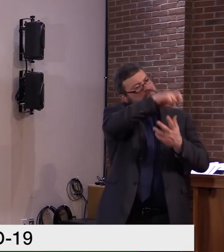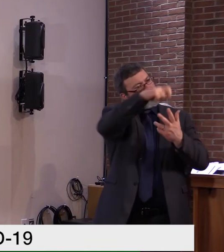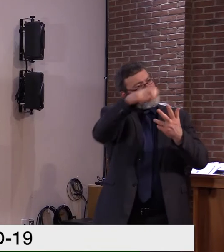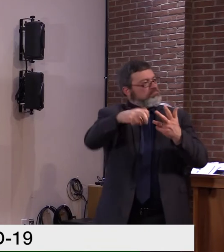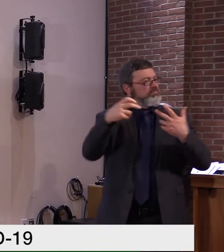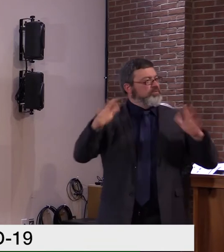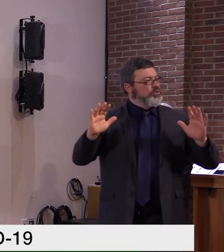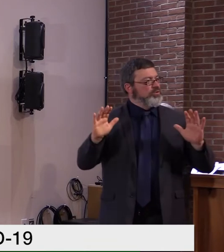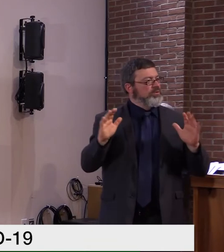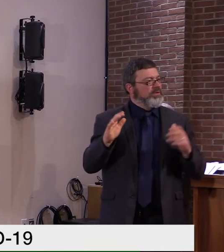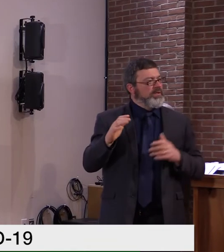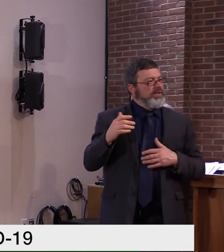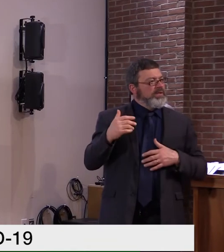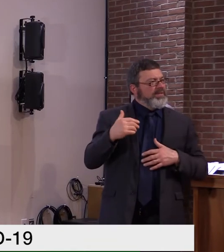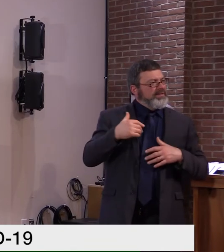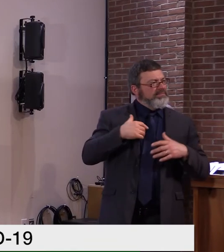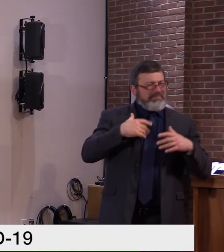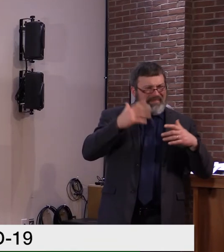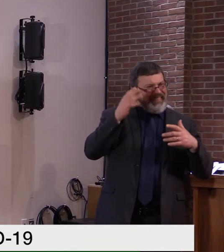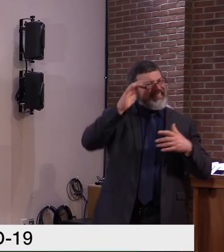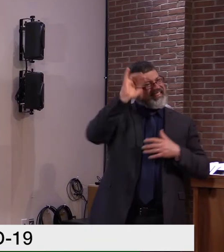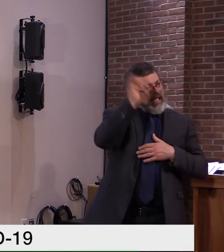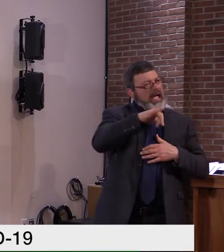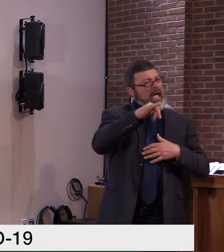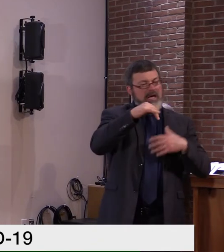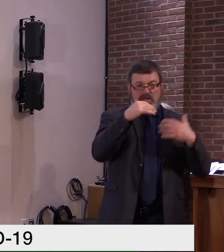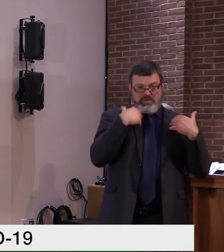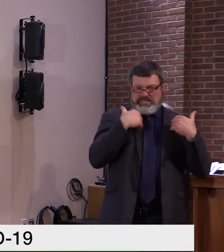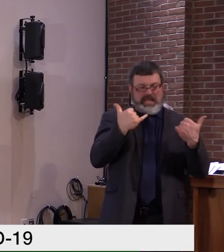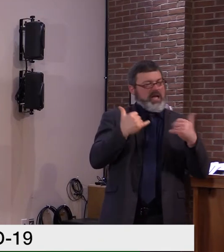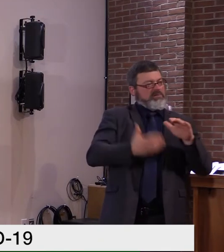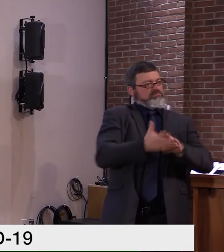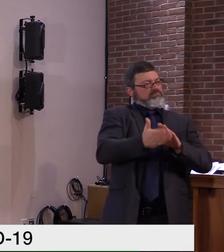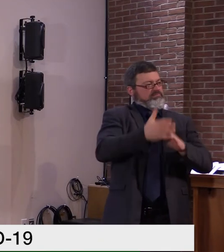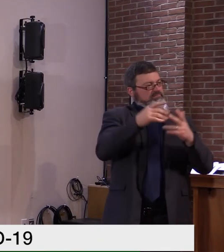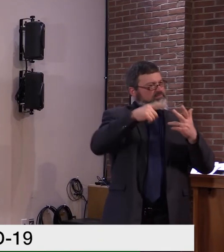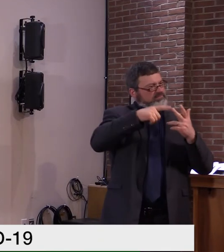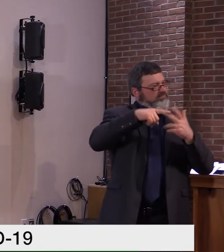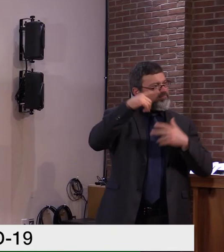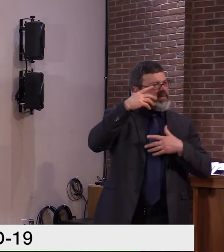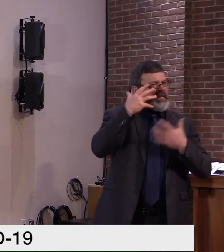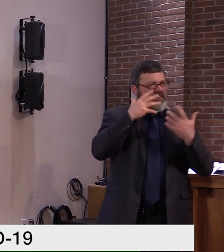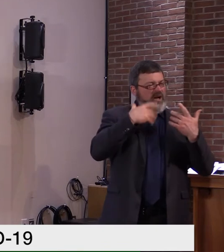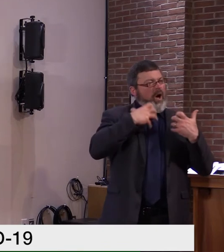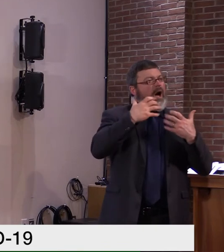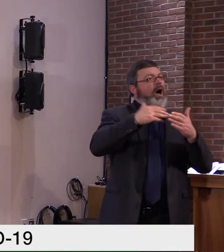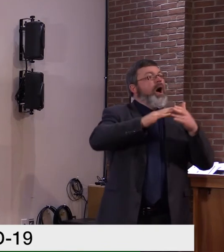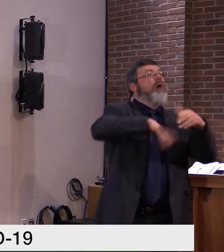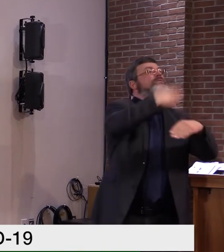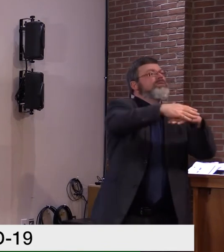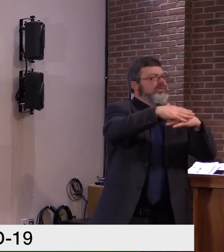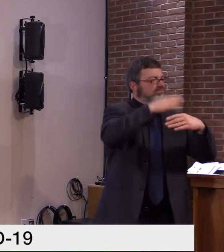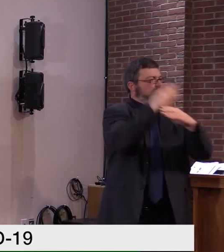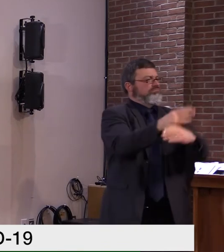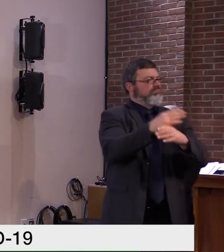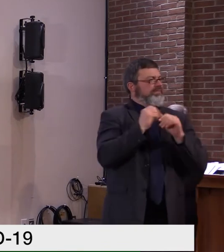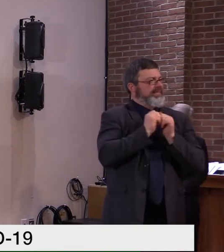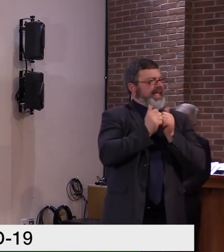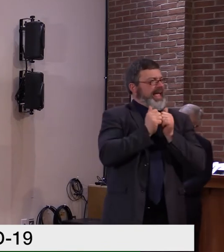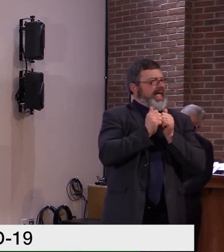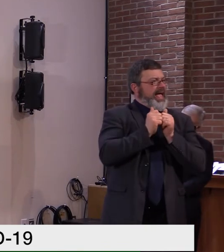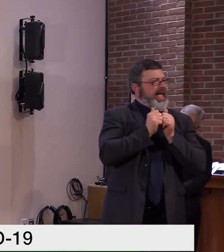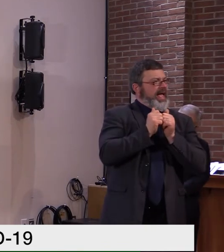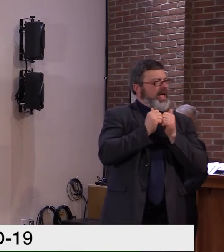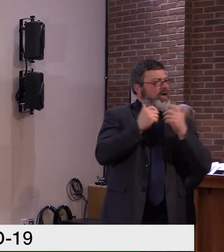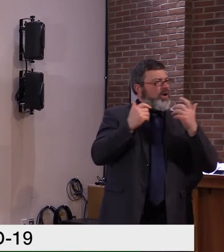started, doing these gain of function research. There's something like this could get loose, something like this might